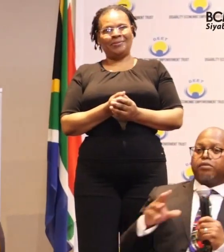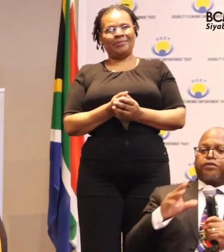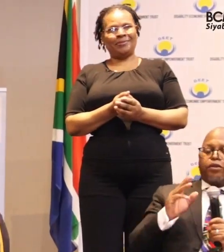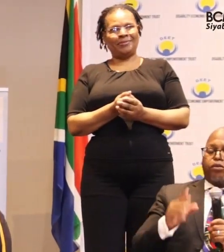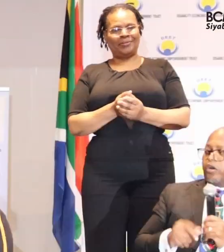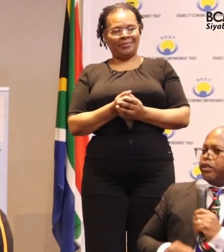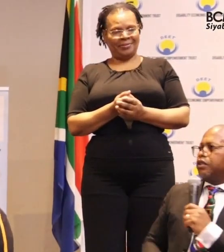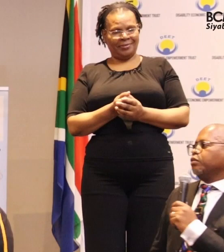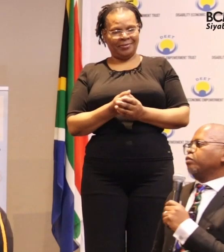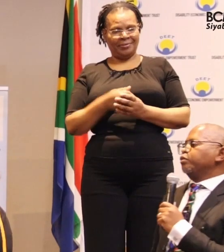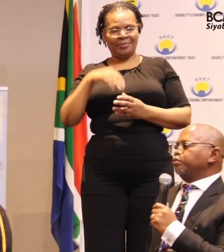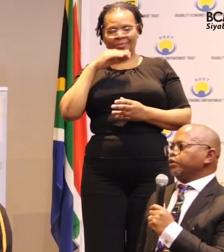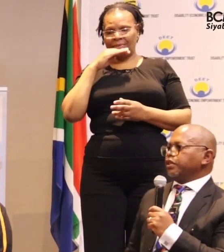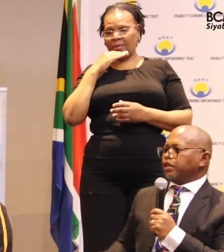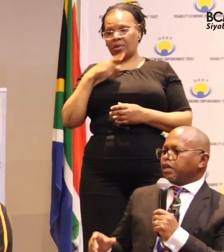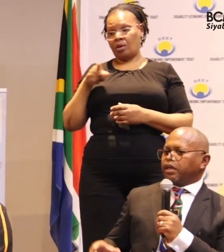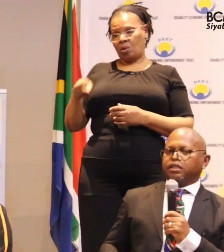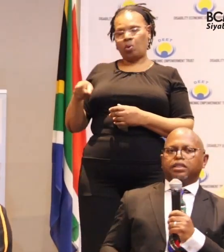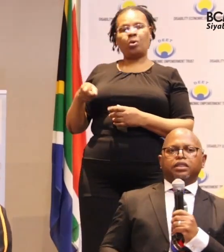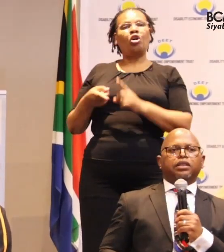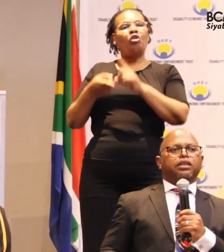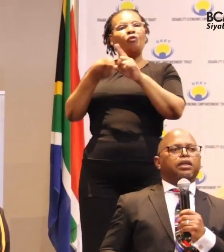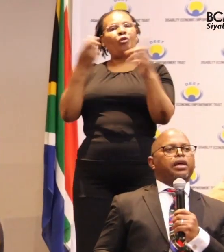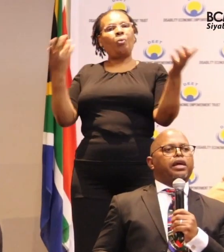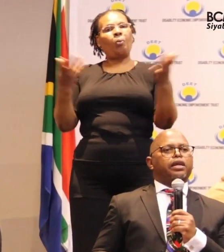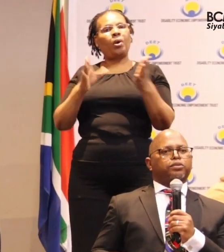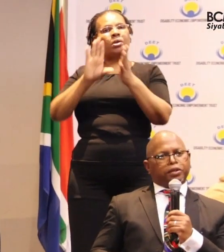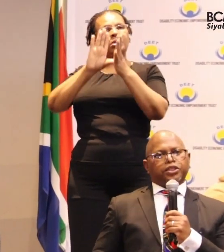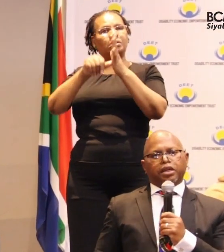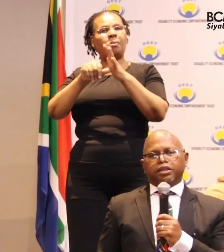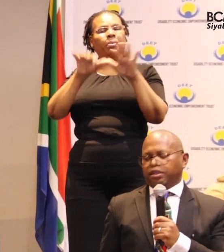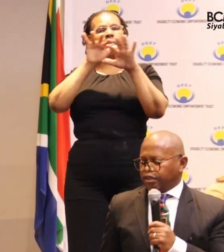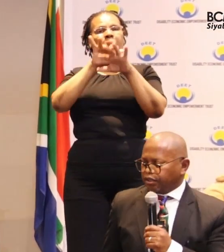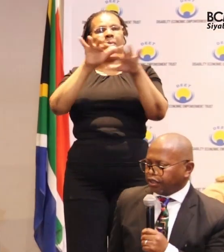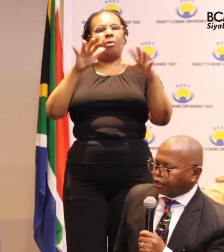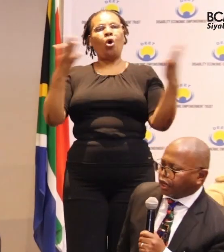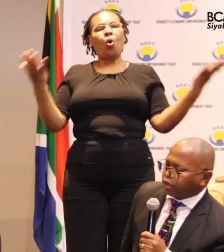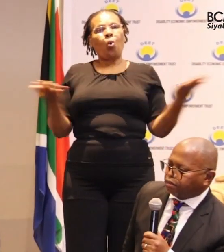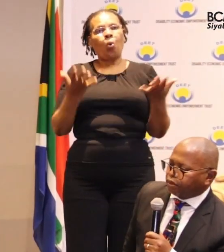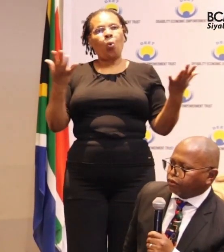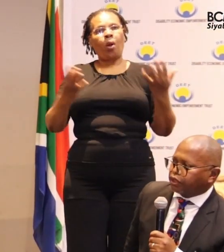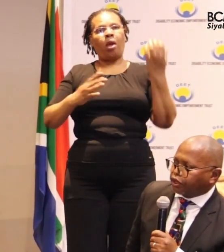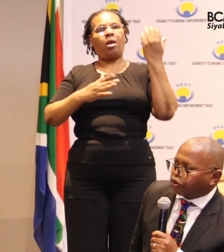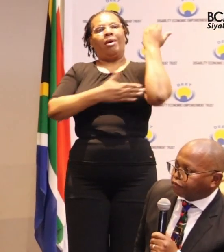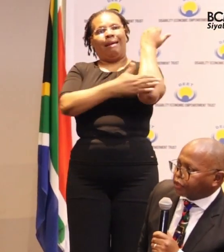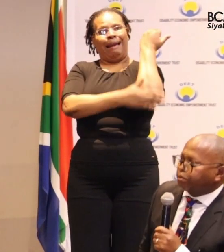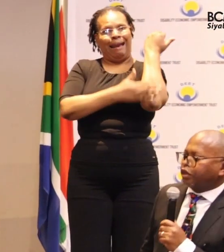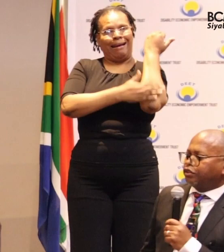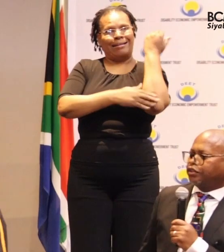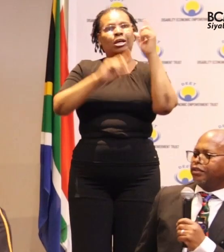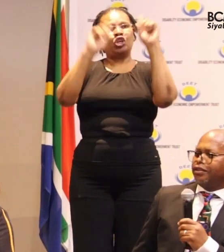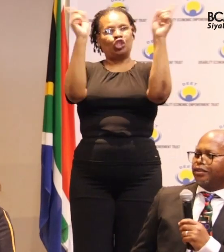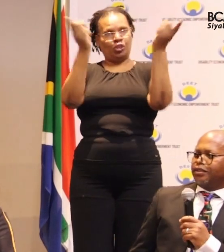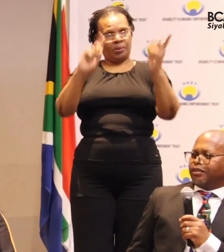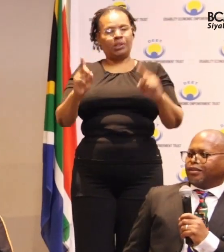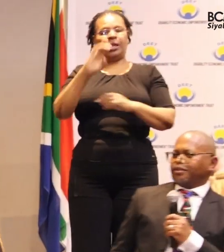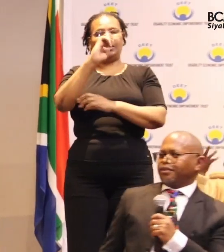This comes from all disabled people in the country, especially in the Eastern Cape. Thank you very